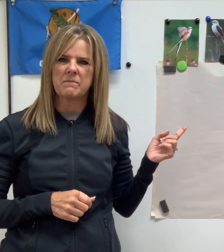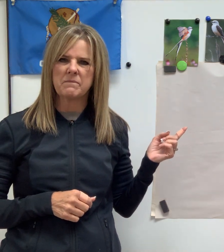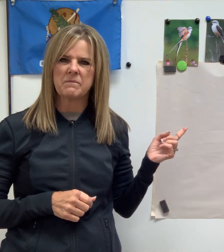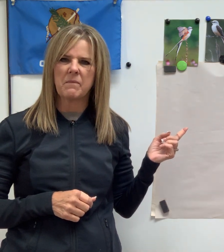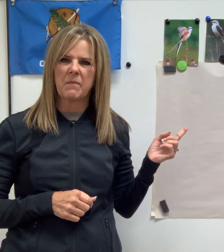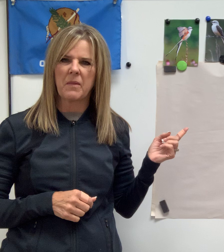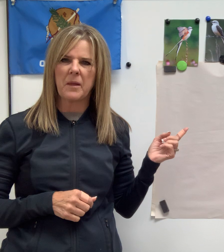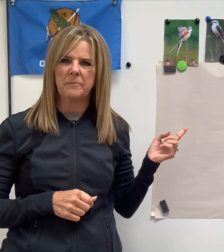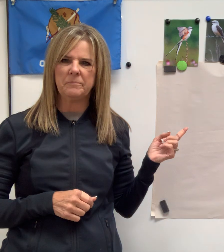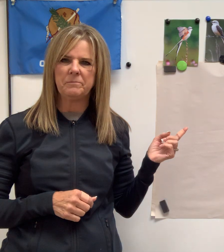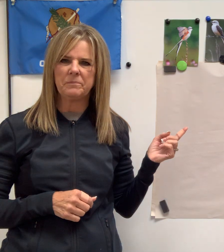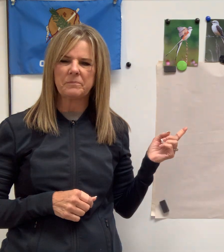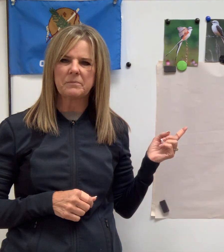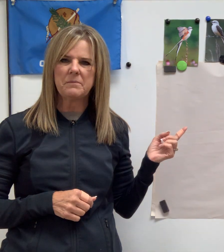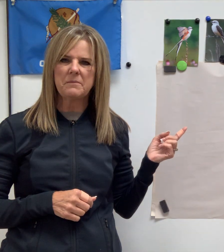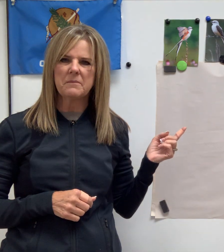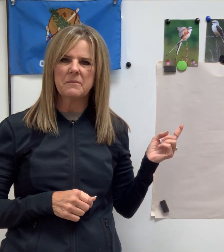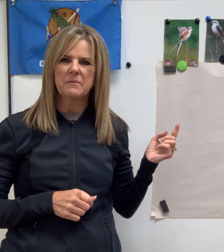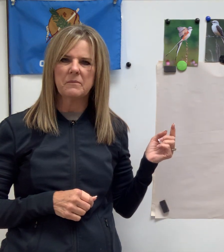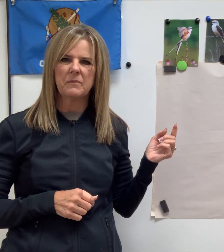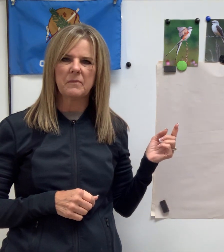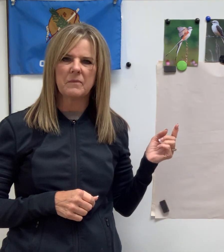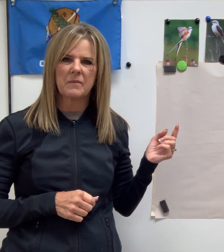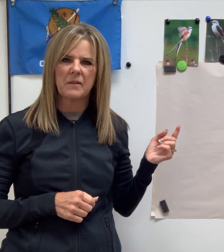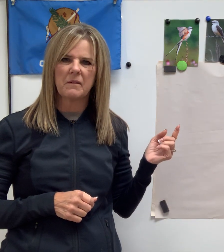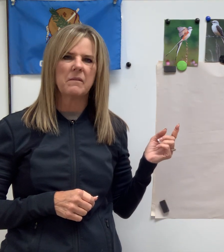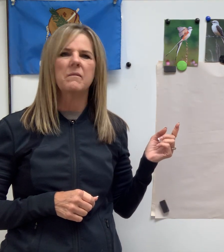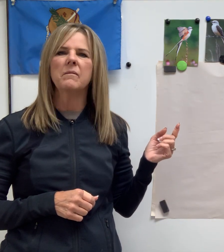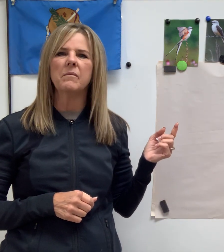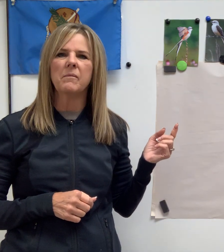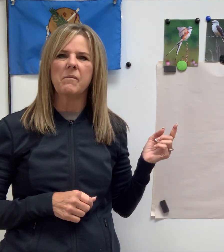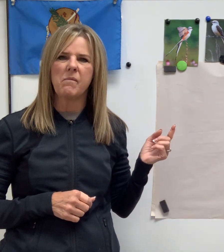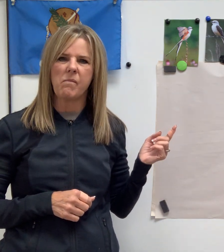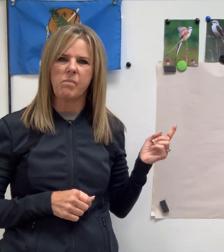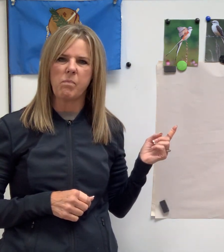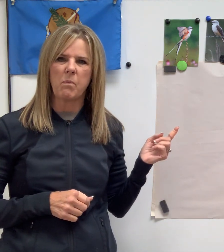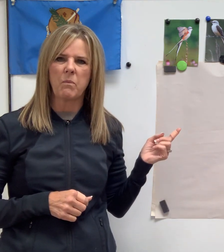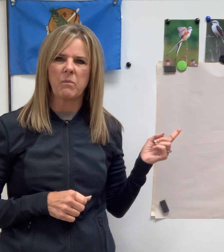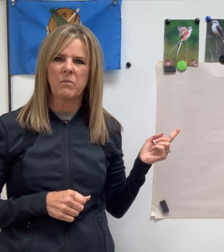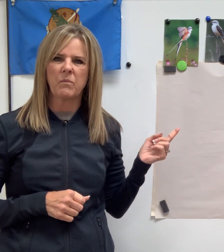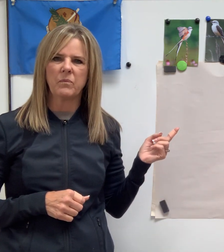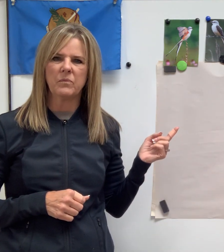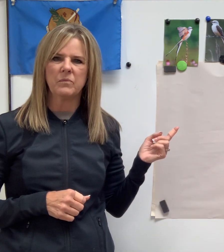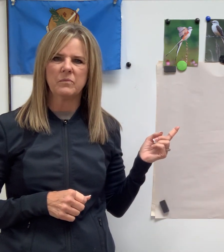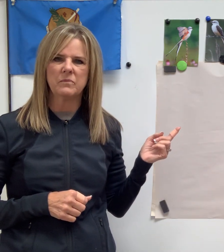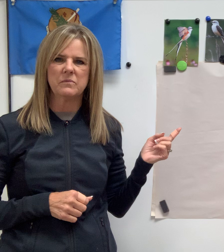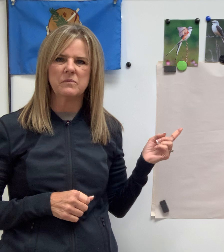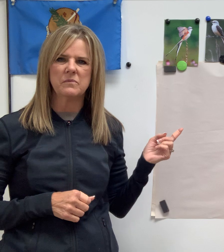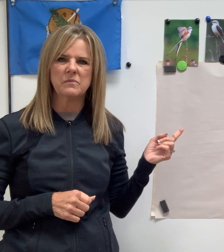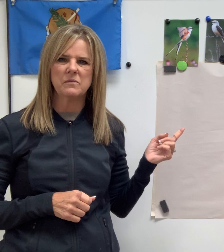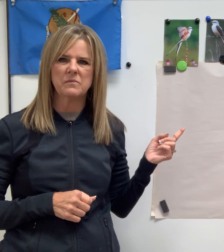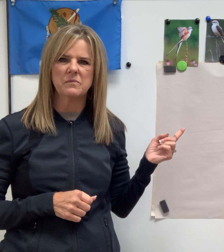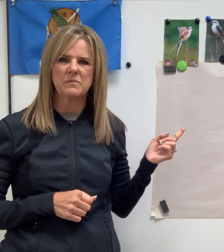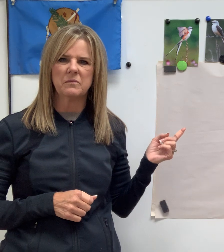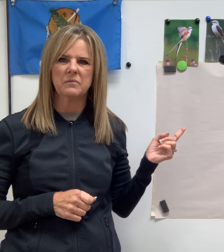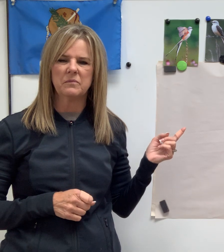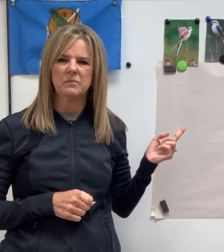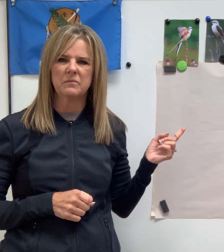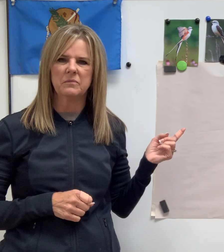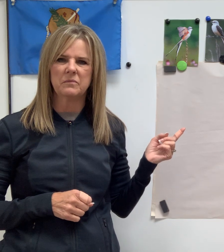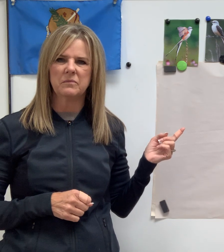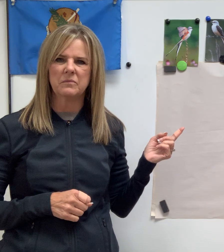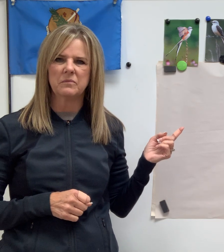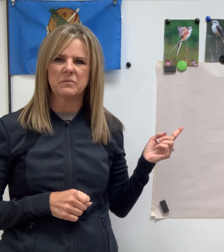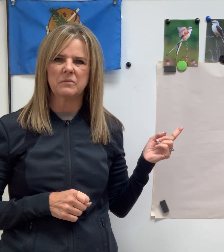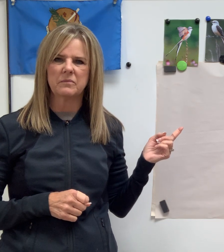where the beak is touching the face. And then we'll make it angle out and back in for the beak. So watch, I'm just gonna bring it